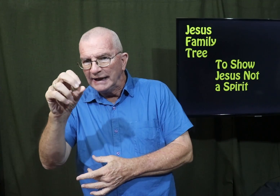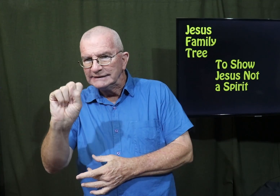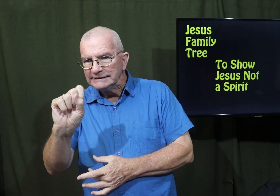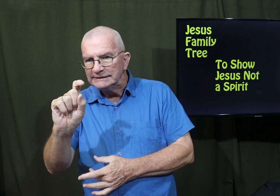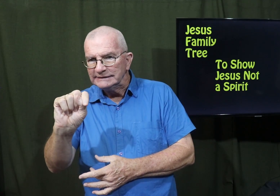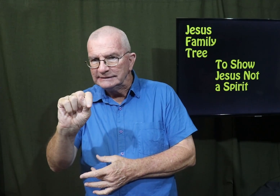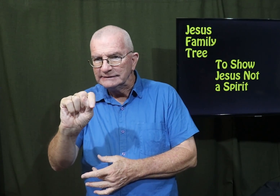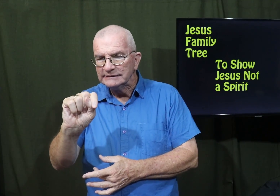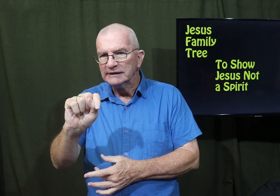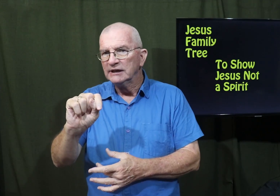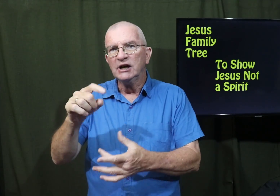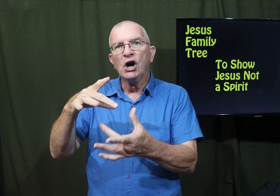a ghost